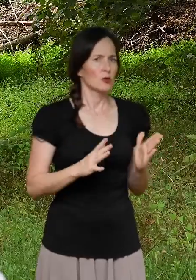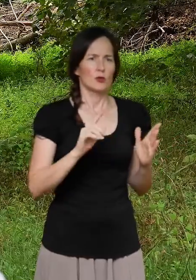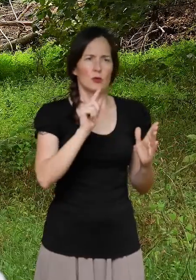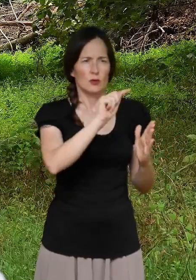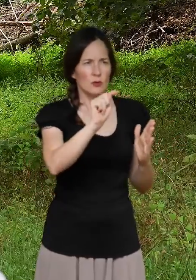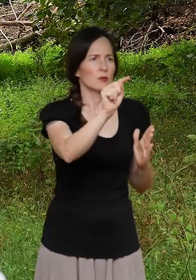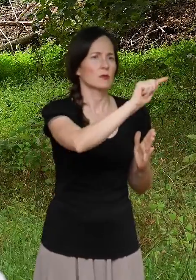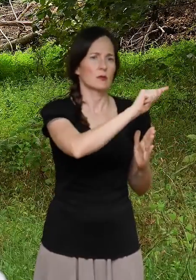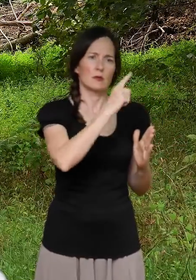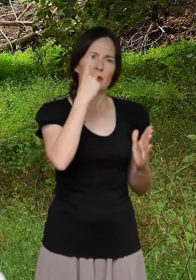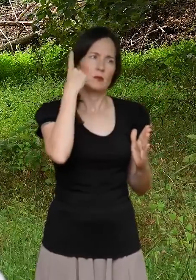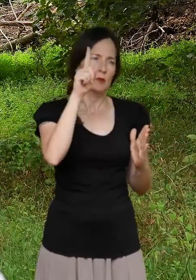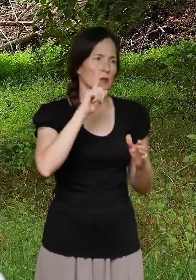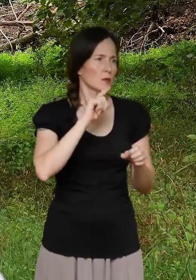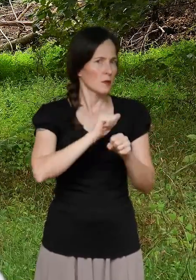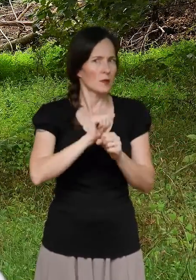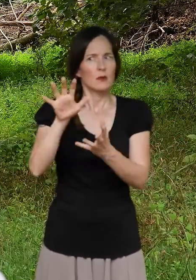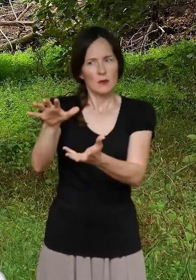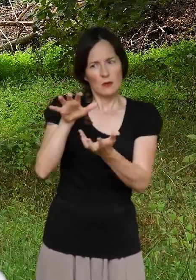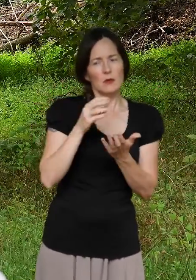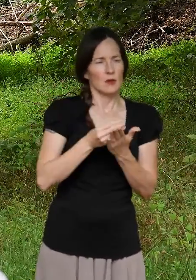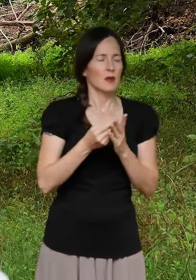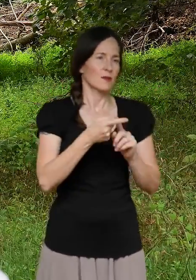come. Thank you.